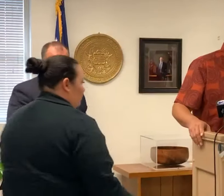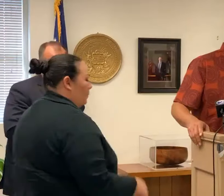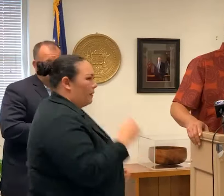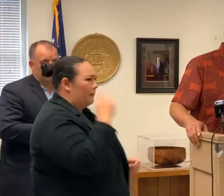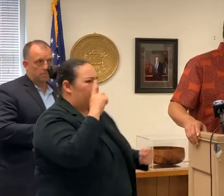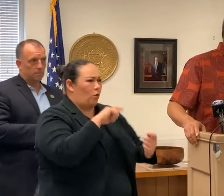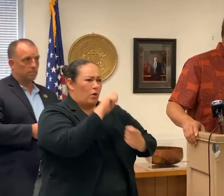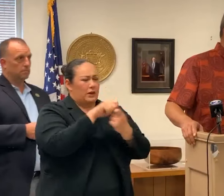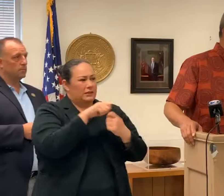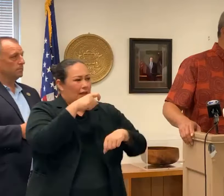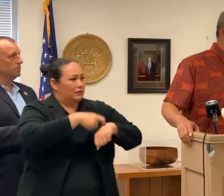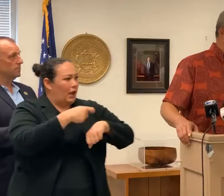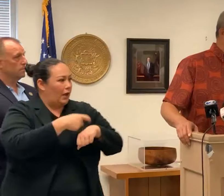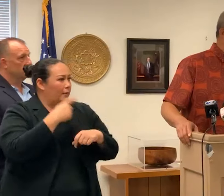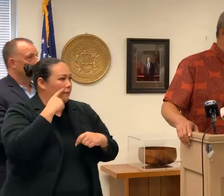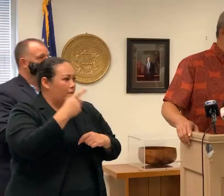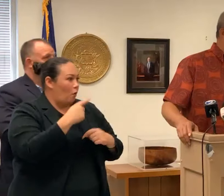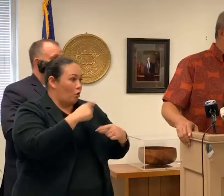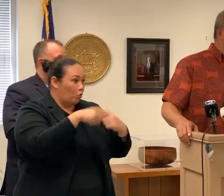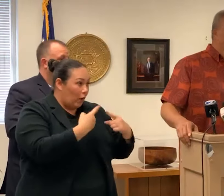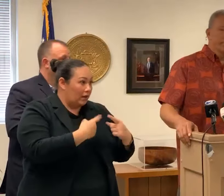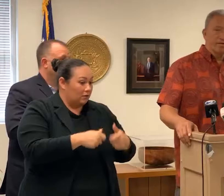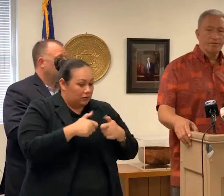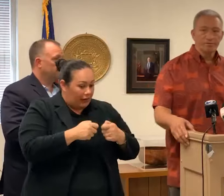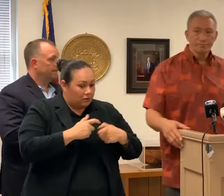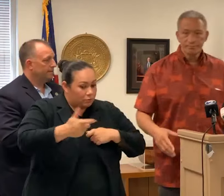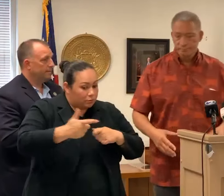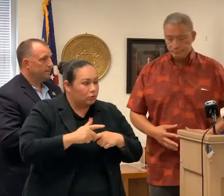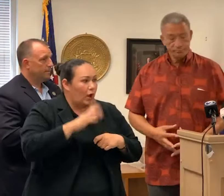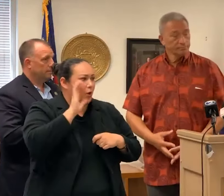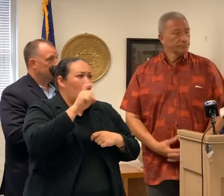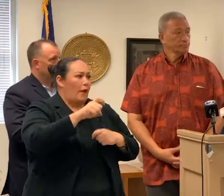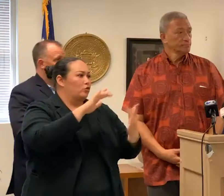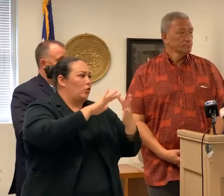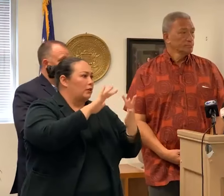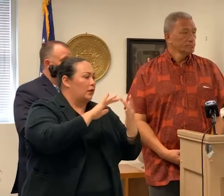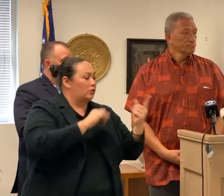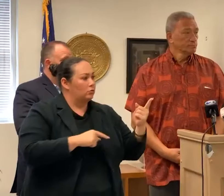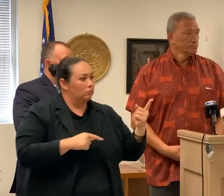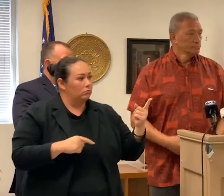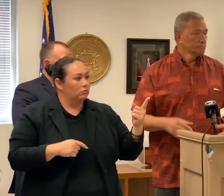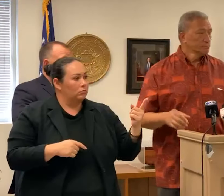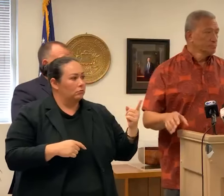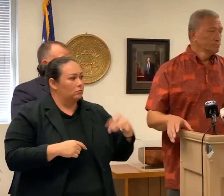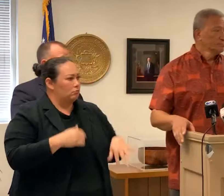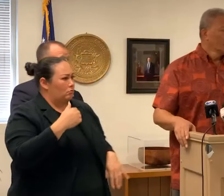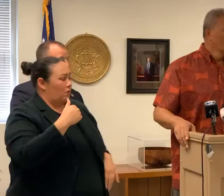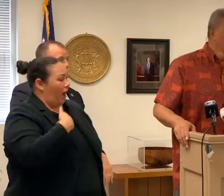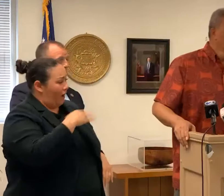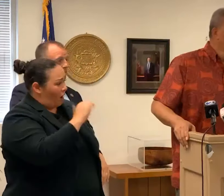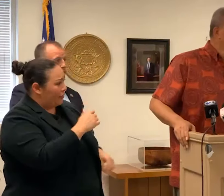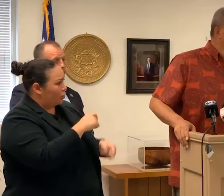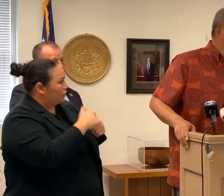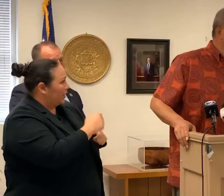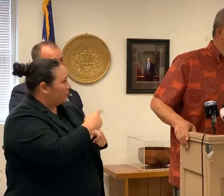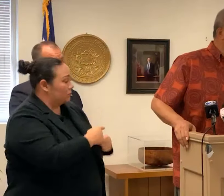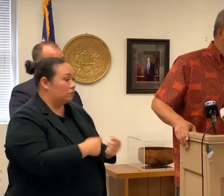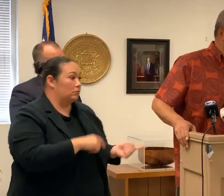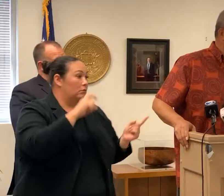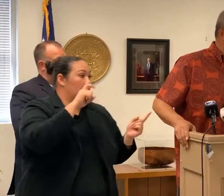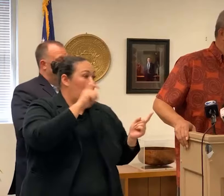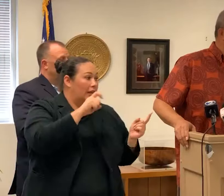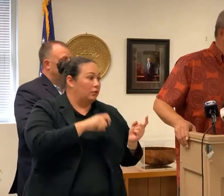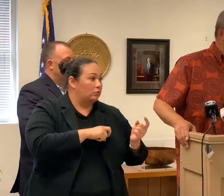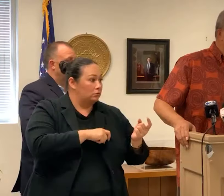to you on that. Okay. Thank you. But was there another text besides the one that I mentioned? That's what I need to get back to